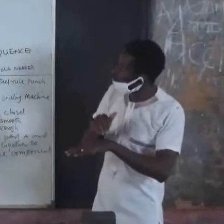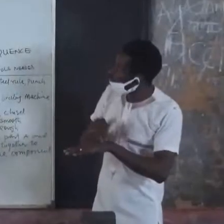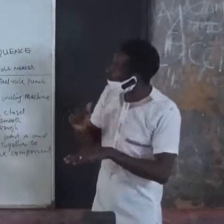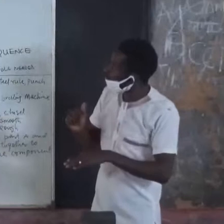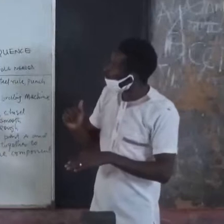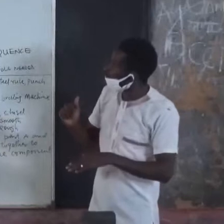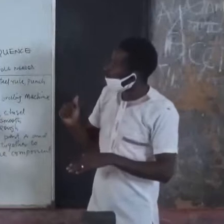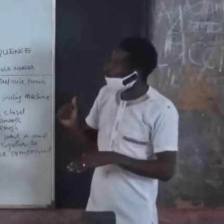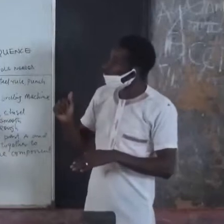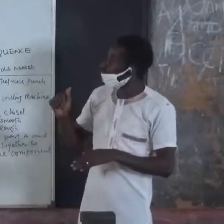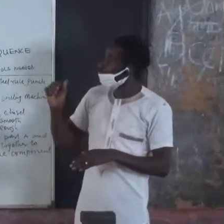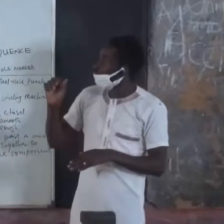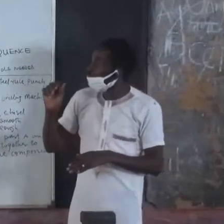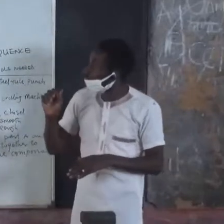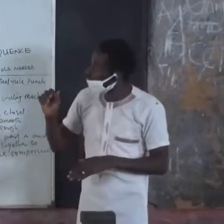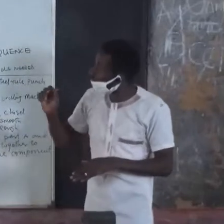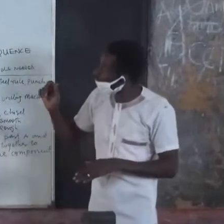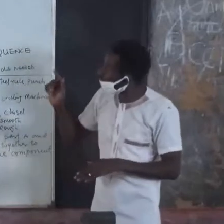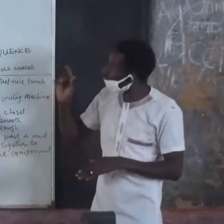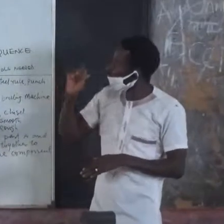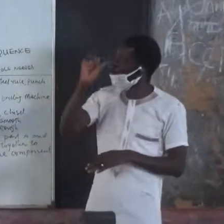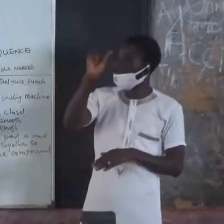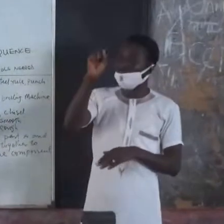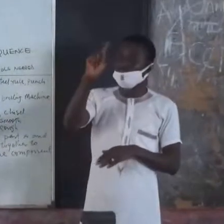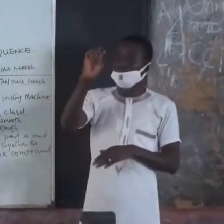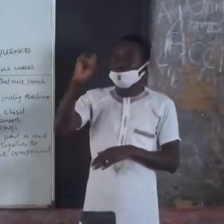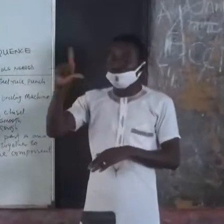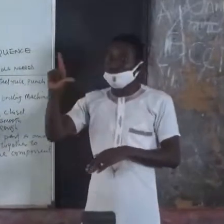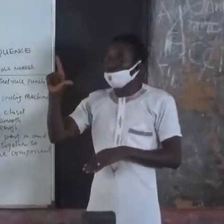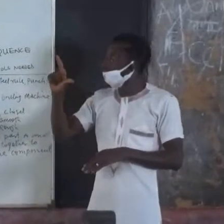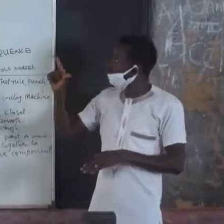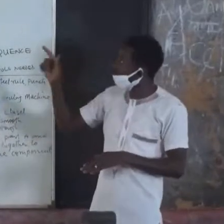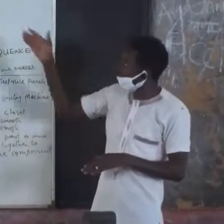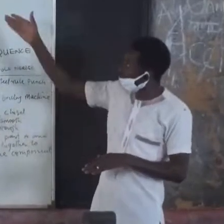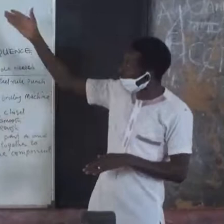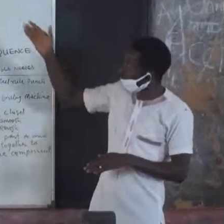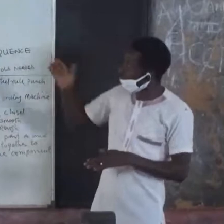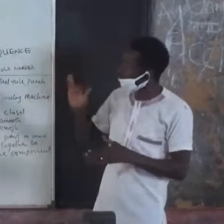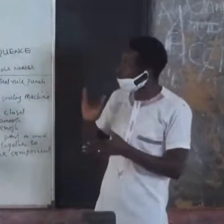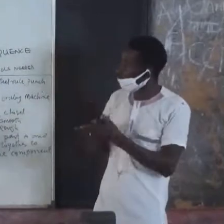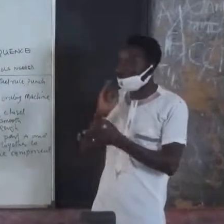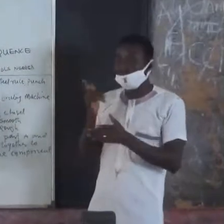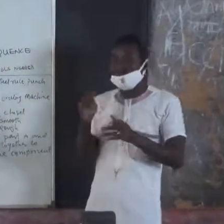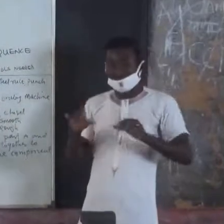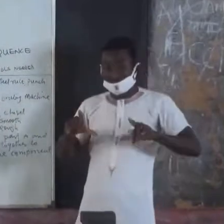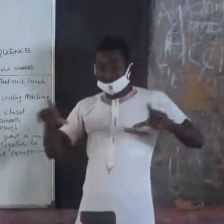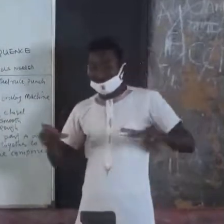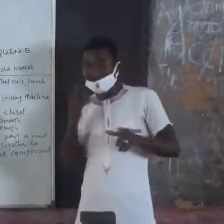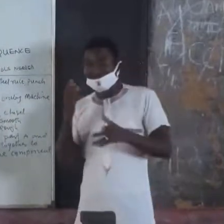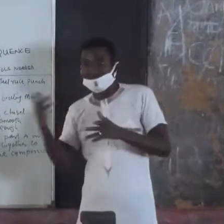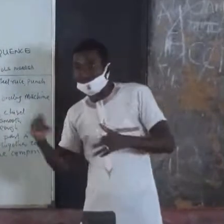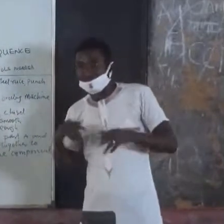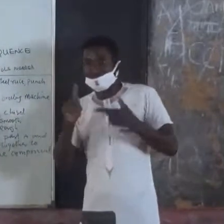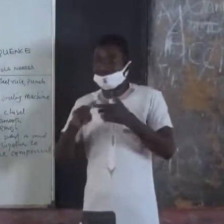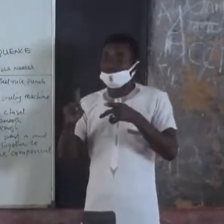we are to use in doing our practical. The diagram below shows the assembly and detailed view of each